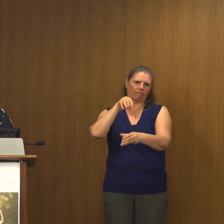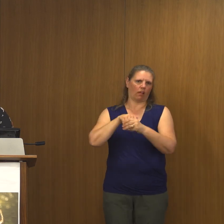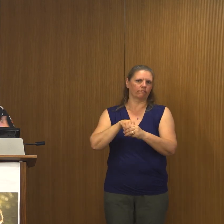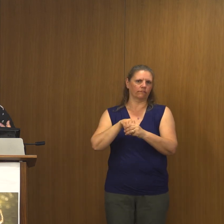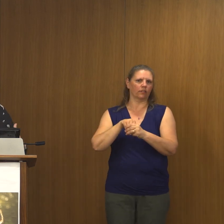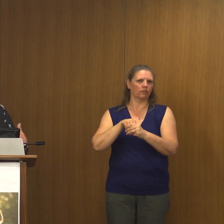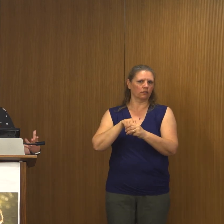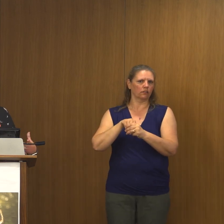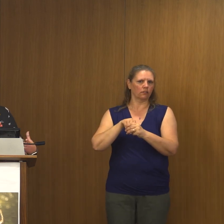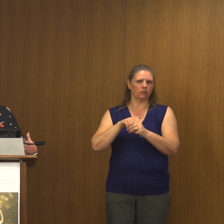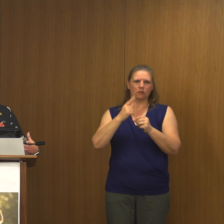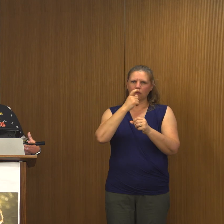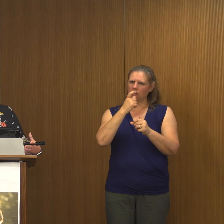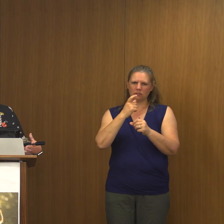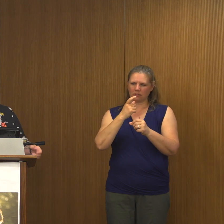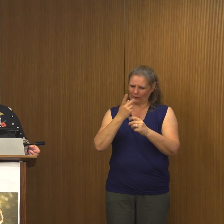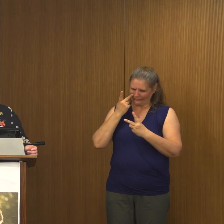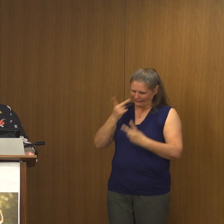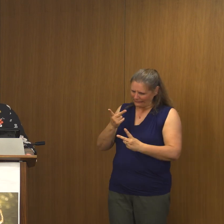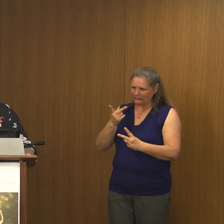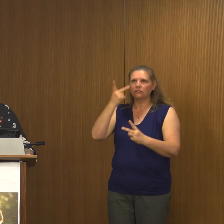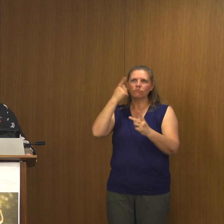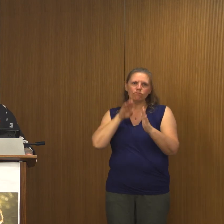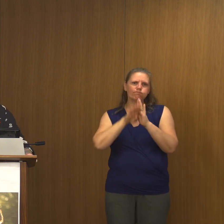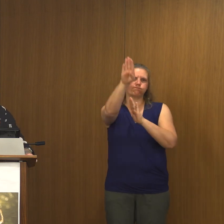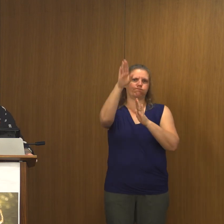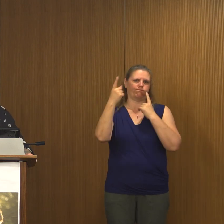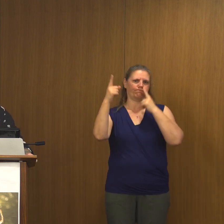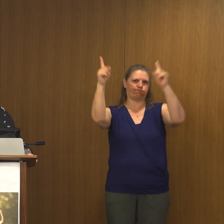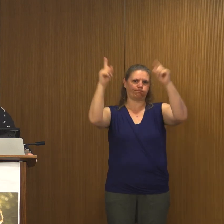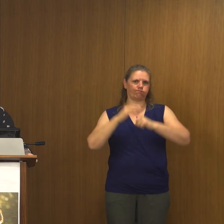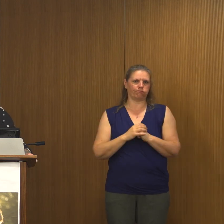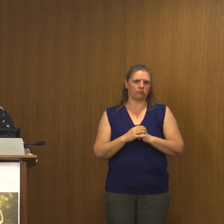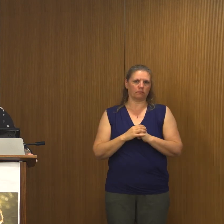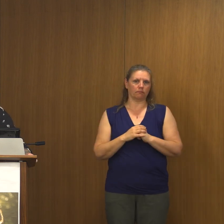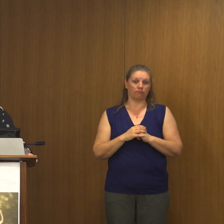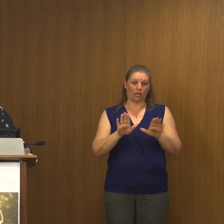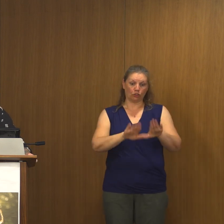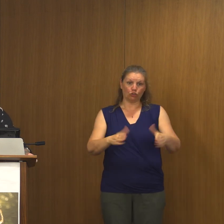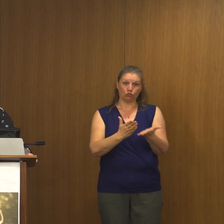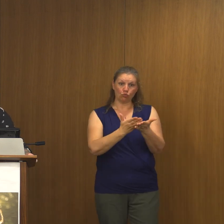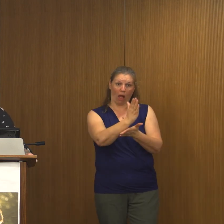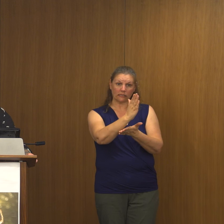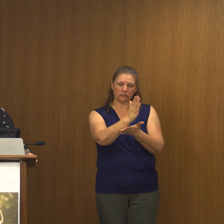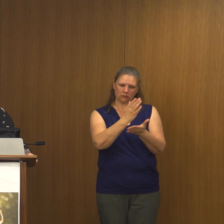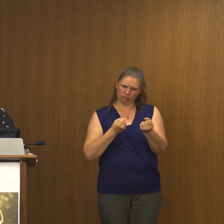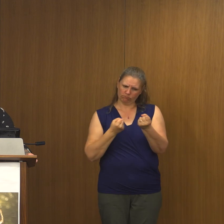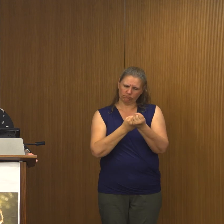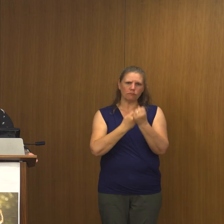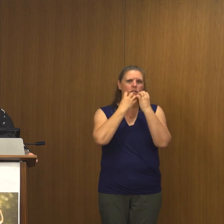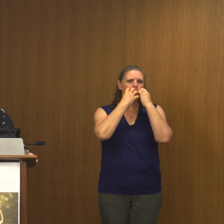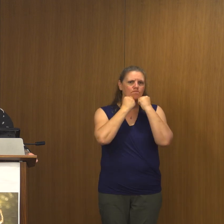the creation of really great things. When we can support the rights of children, making memories like this as a